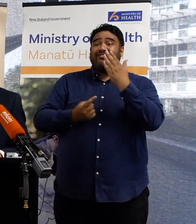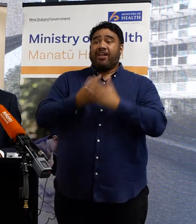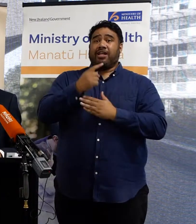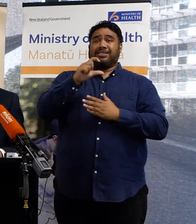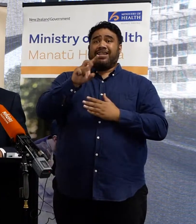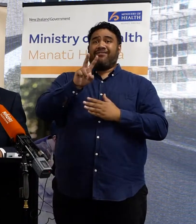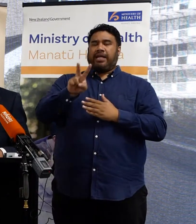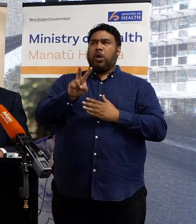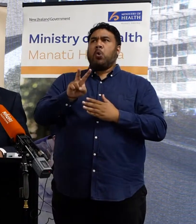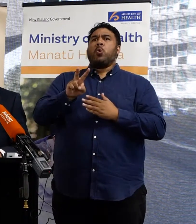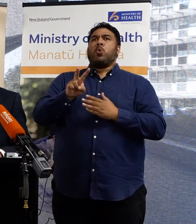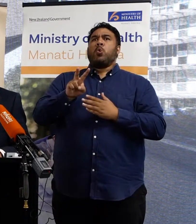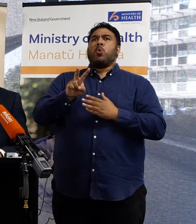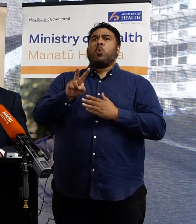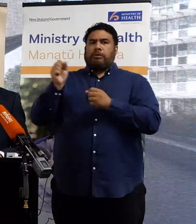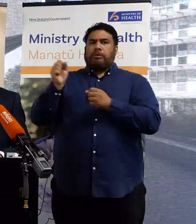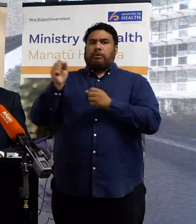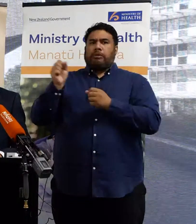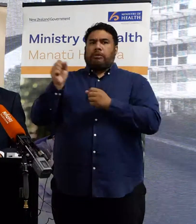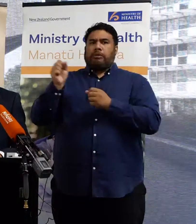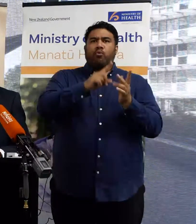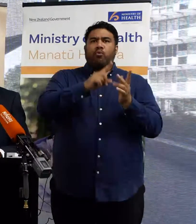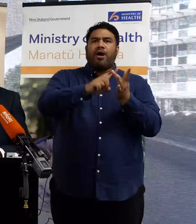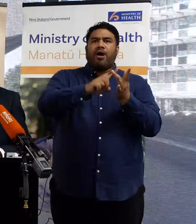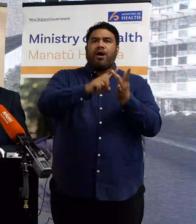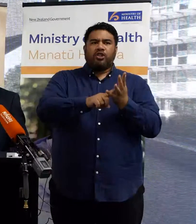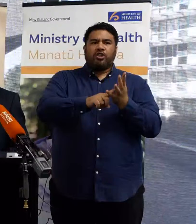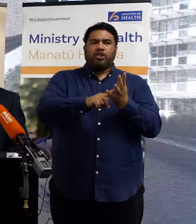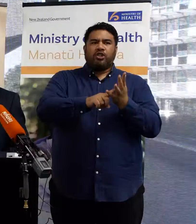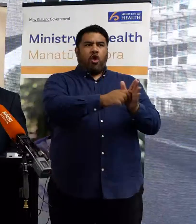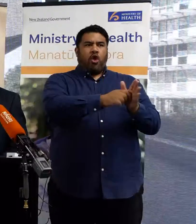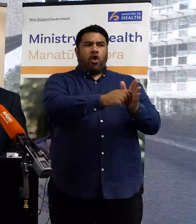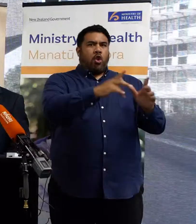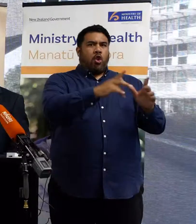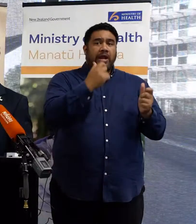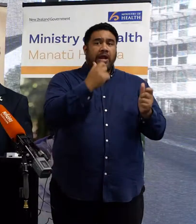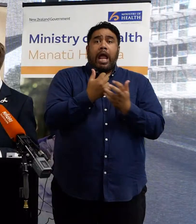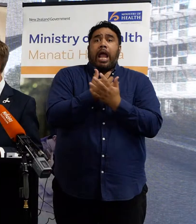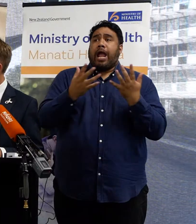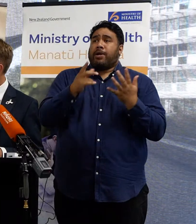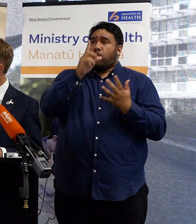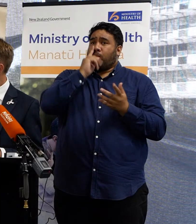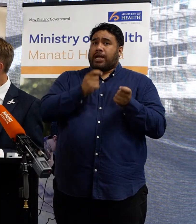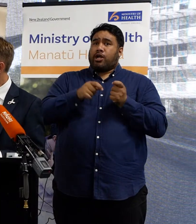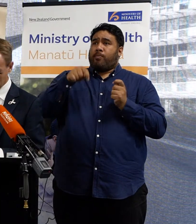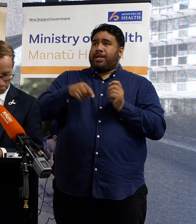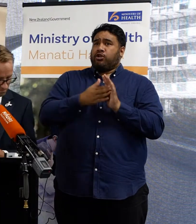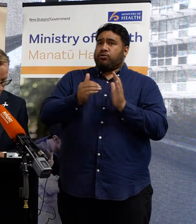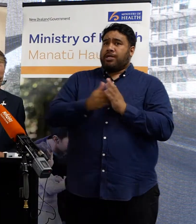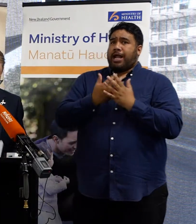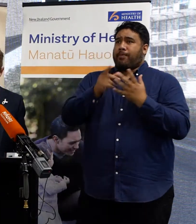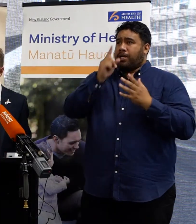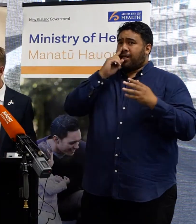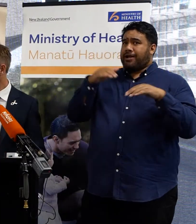in ICU or those negative pressure rooms, how many can we handle? Yeah. Well, did you want to comment? Yeah.